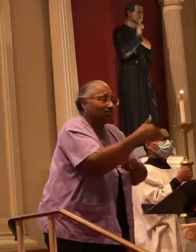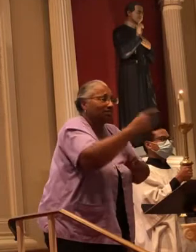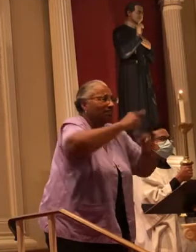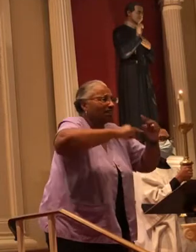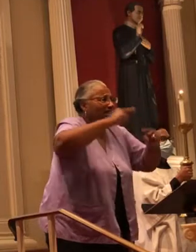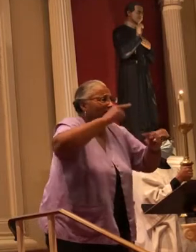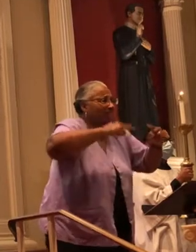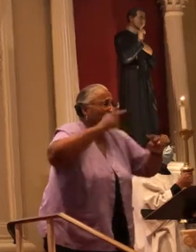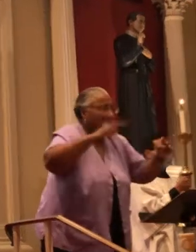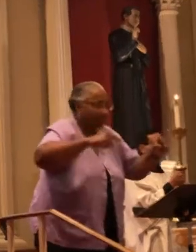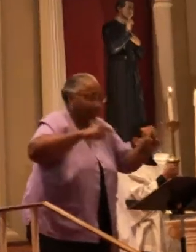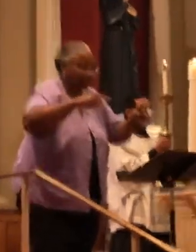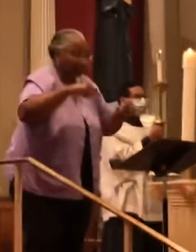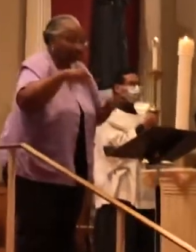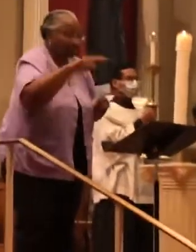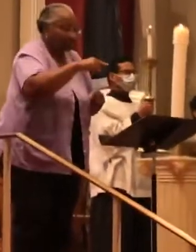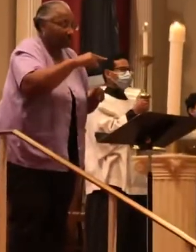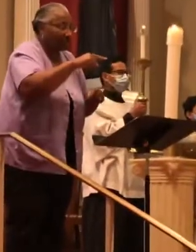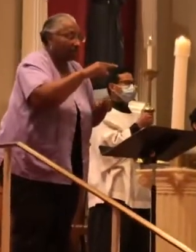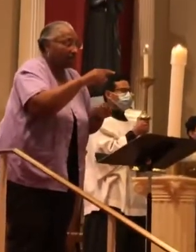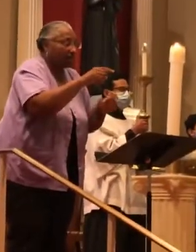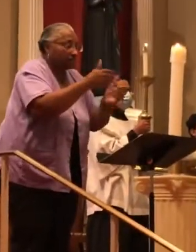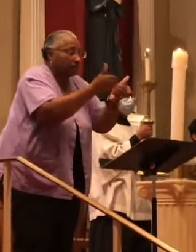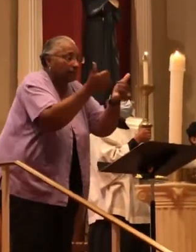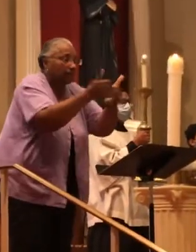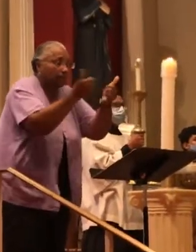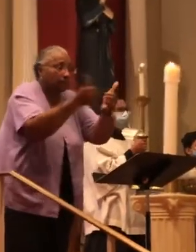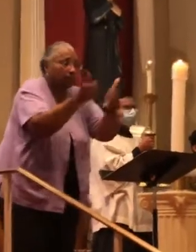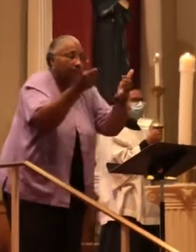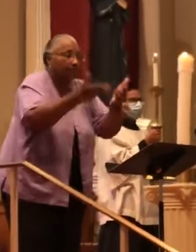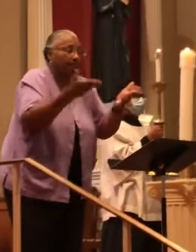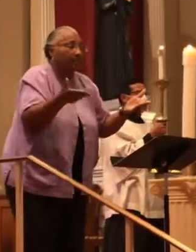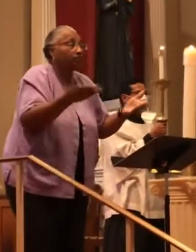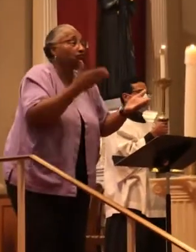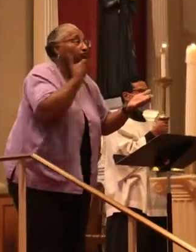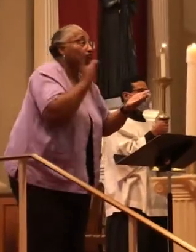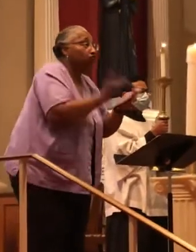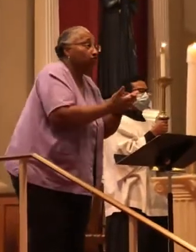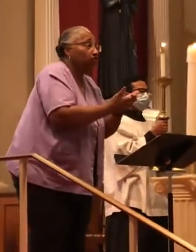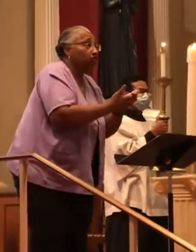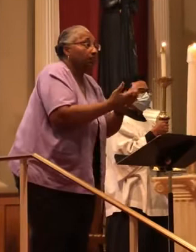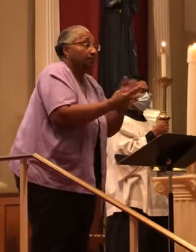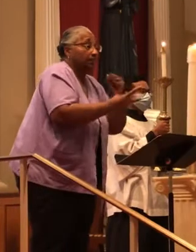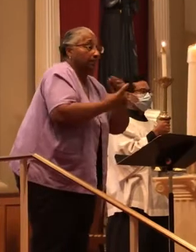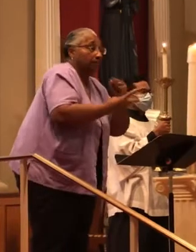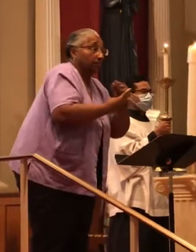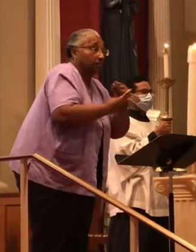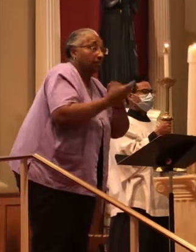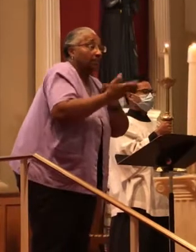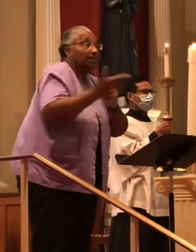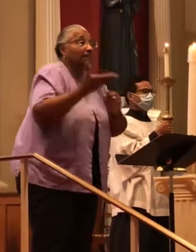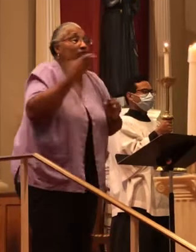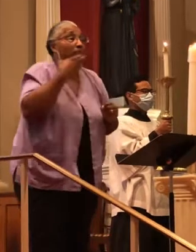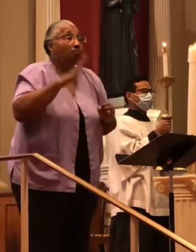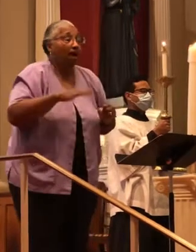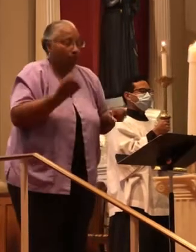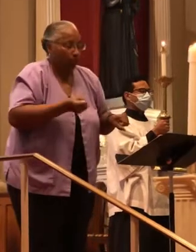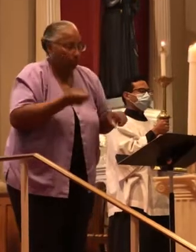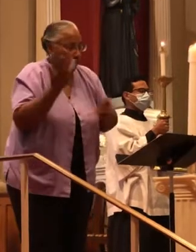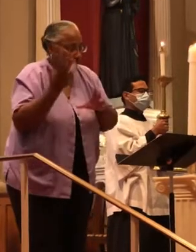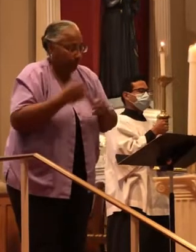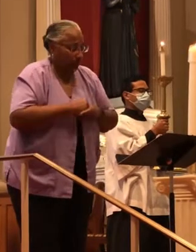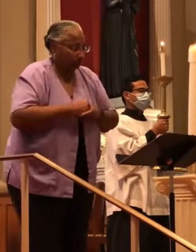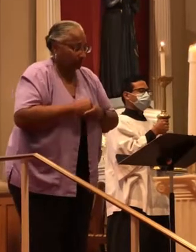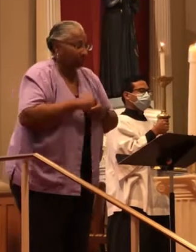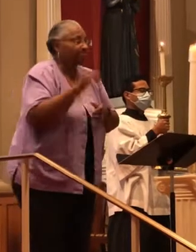to put what is good into buckets. What is bad, they throw away. Thus